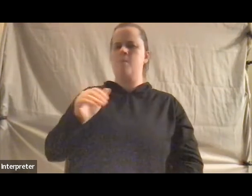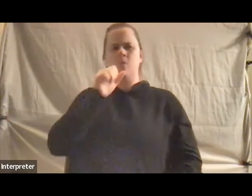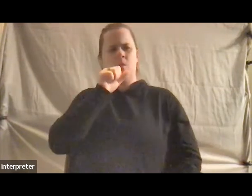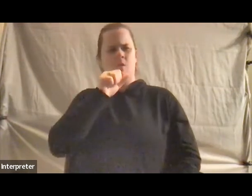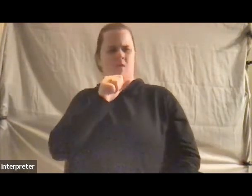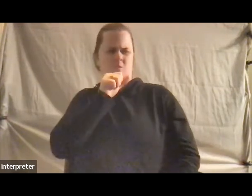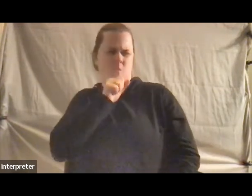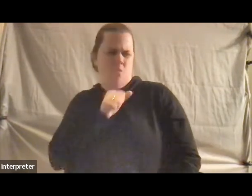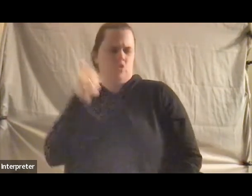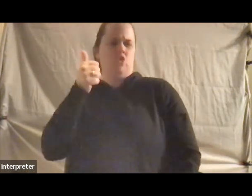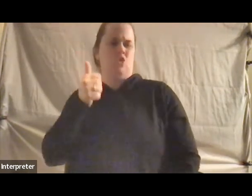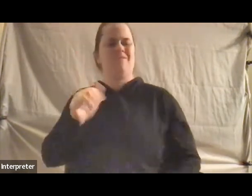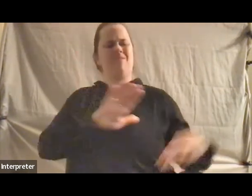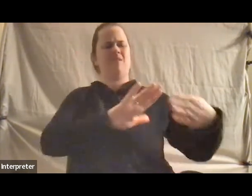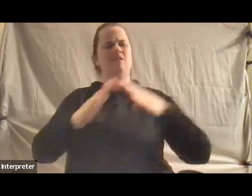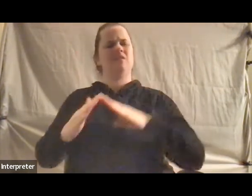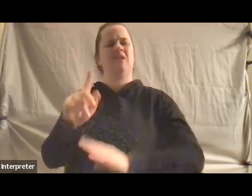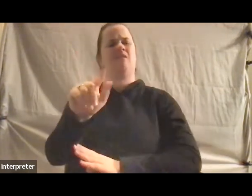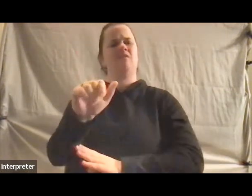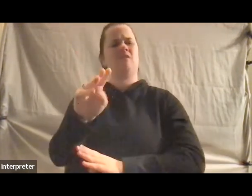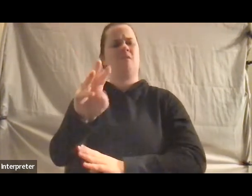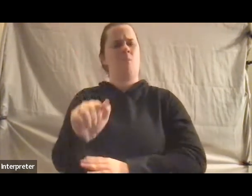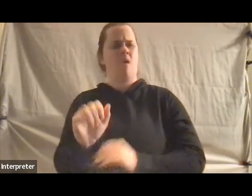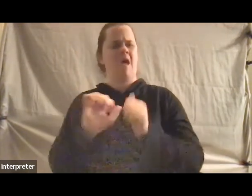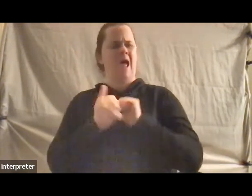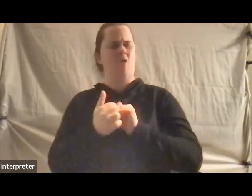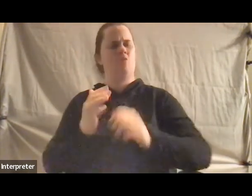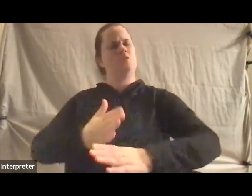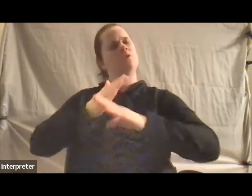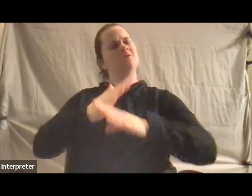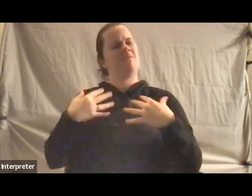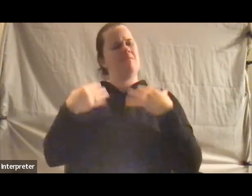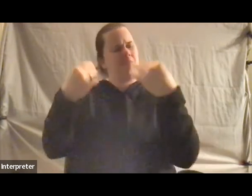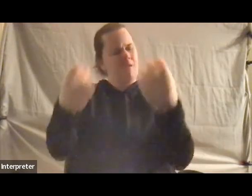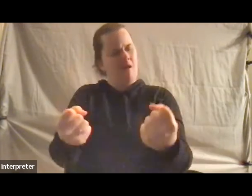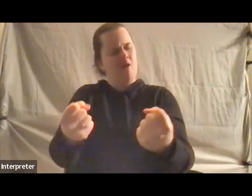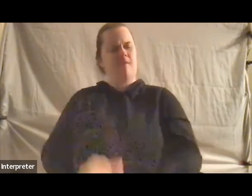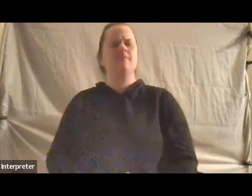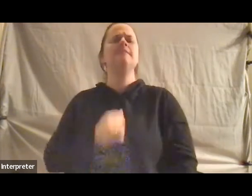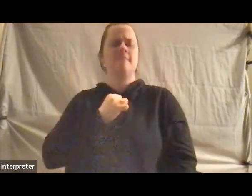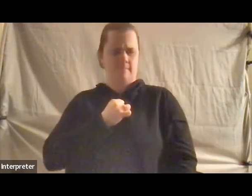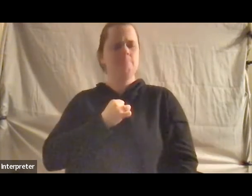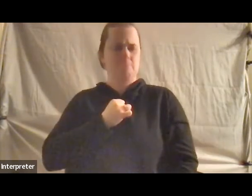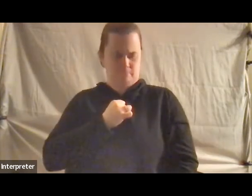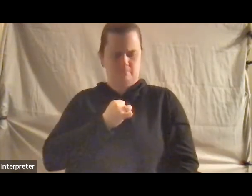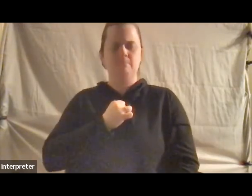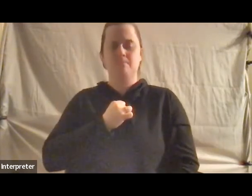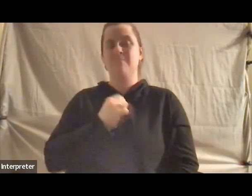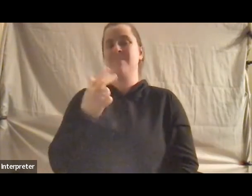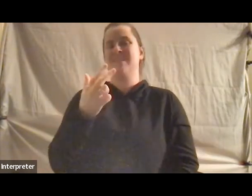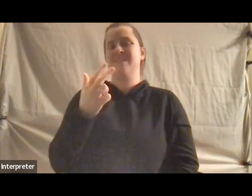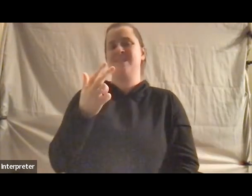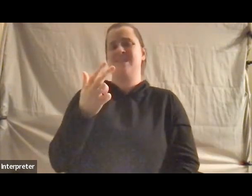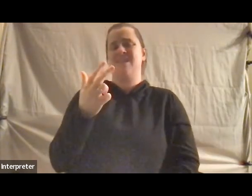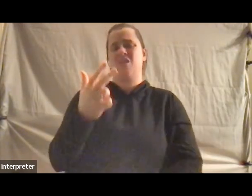Tacoma. And they should be able to do so in a way that protects their health and their dignity. In 3 years since